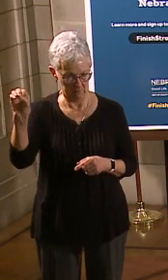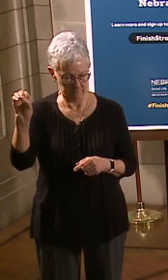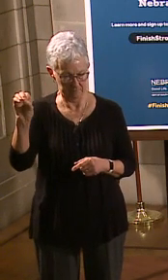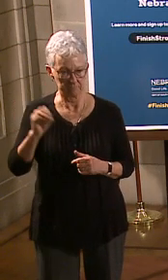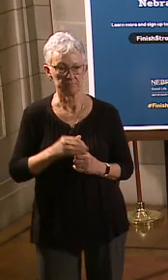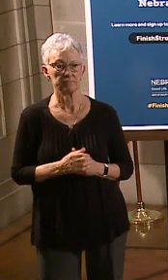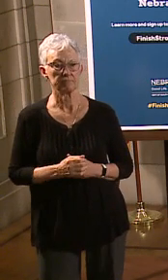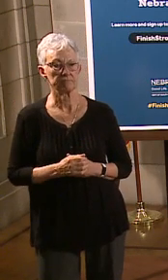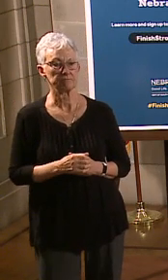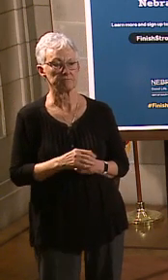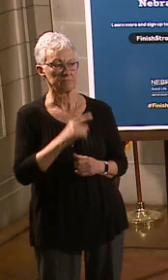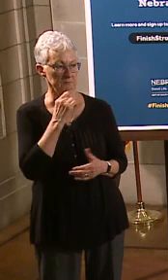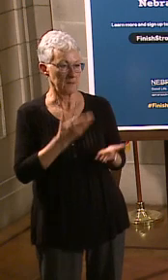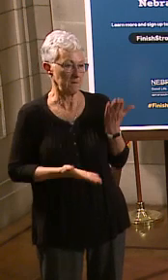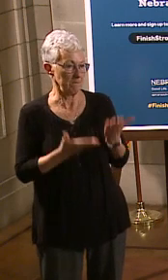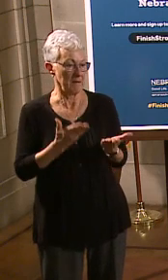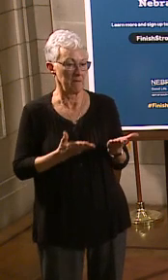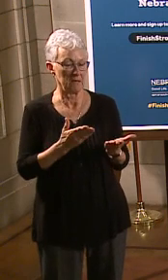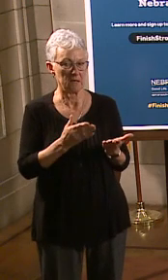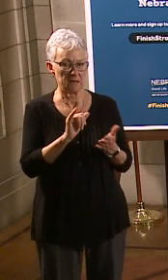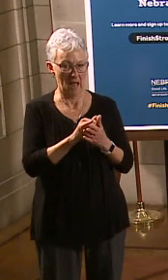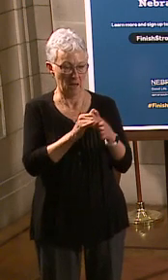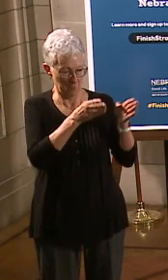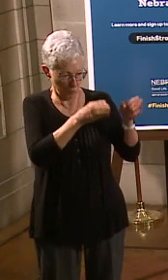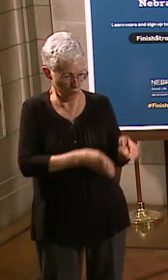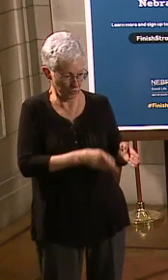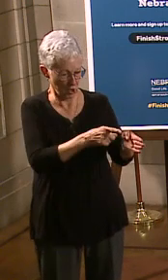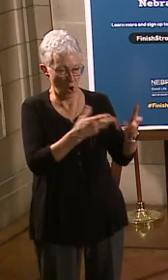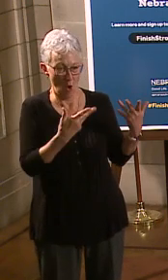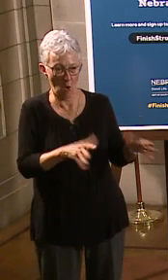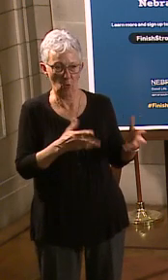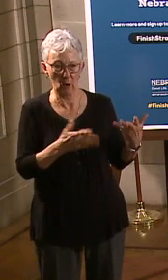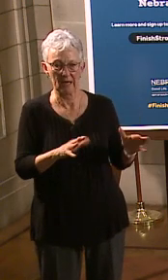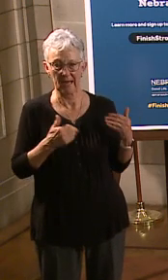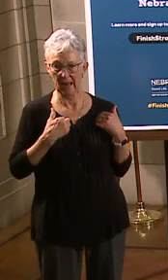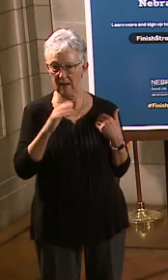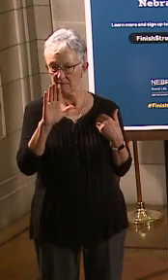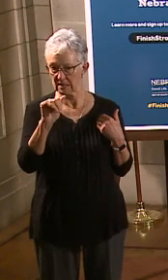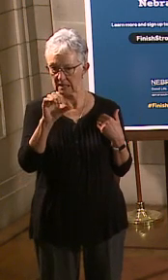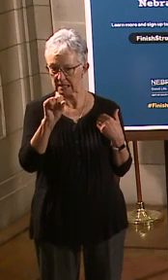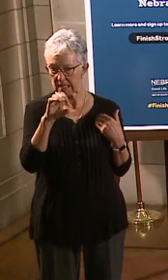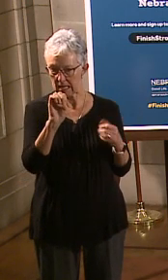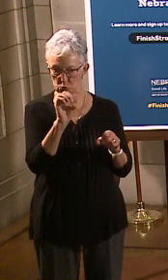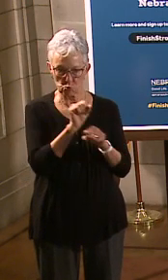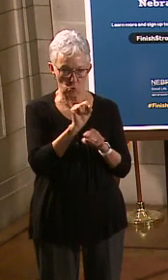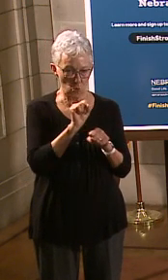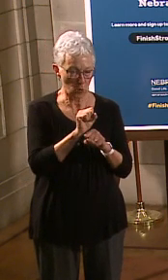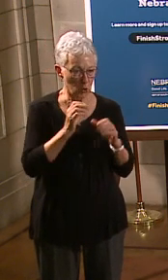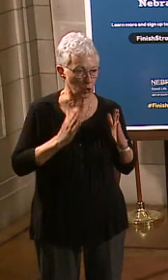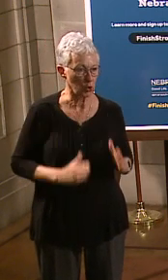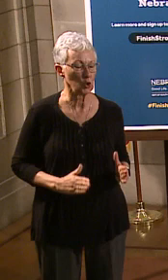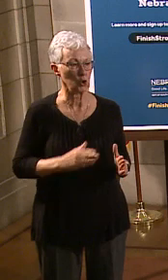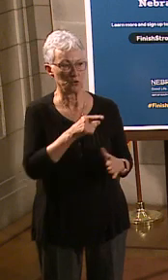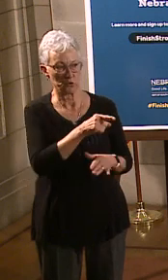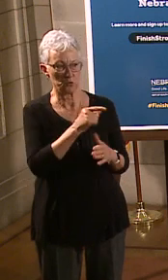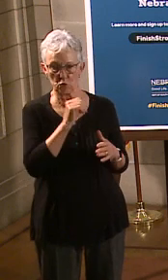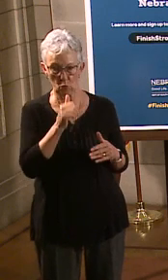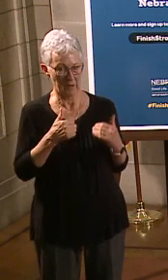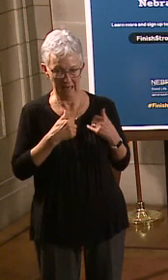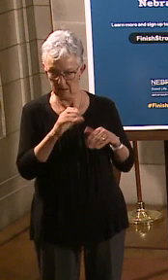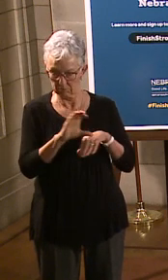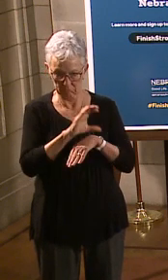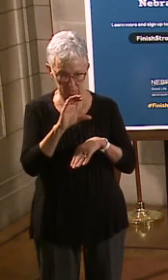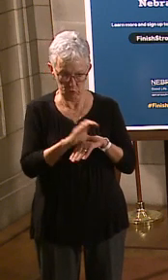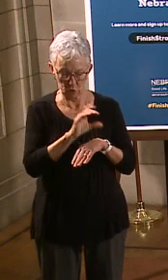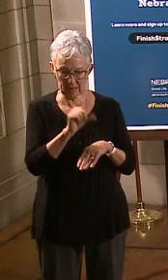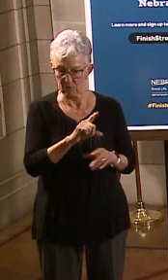already working with someone, a caseworker, or even someone at a local public library. If you don't have a computer and you need to go to a library to have someone